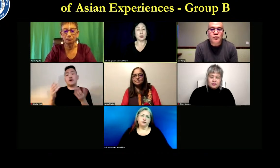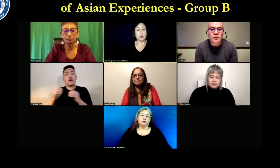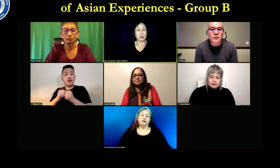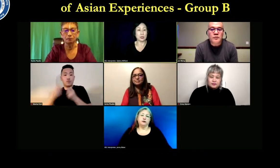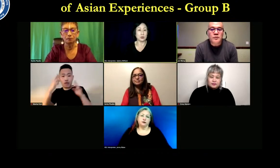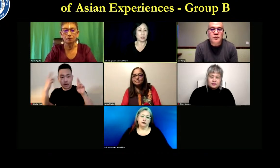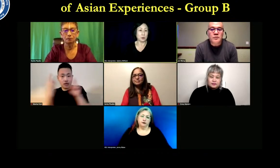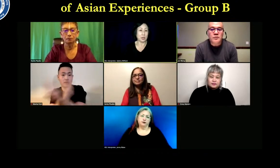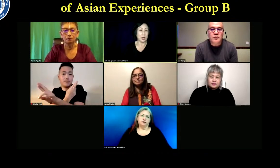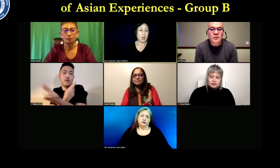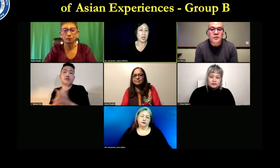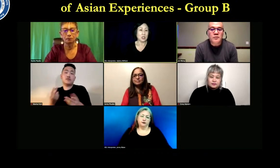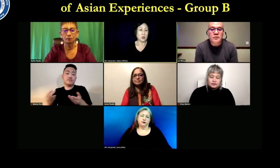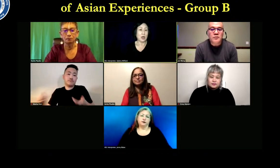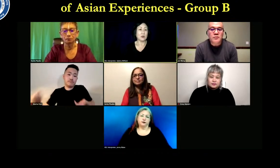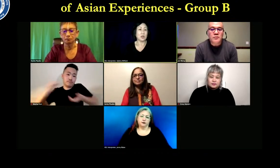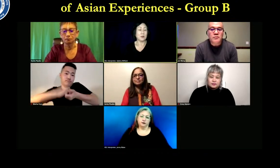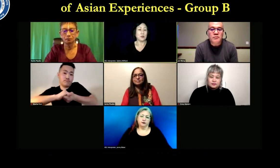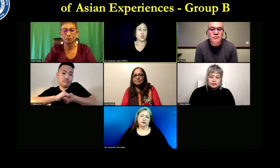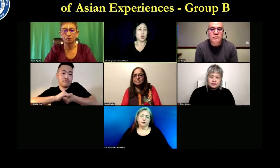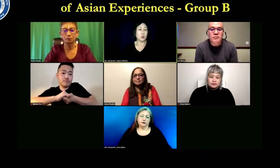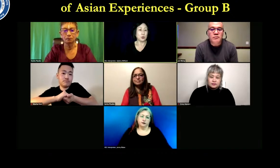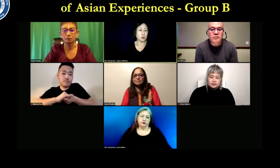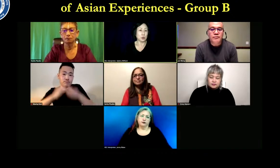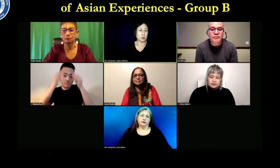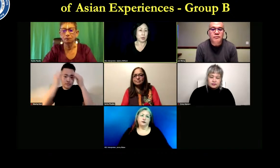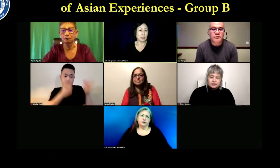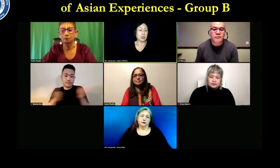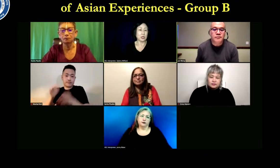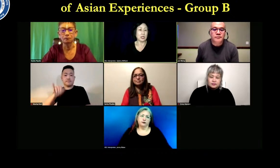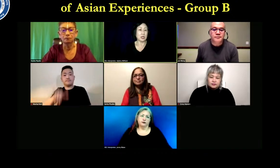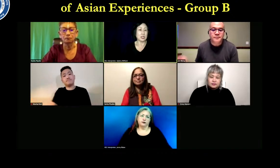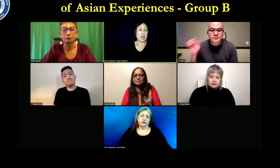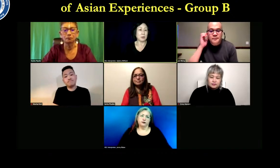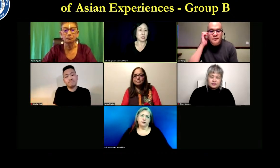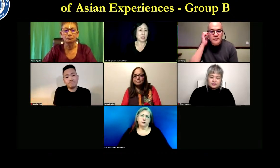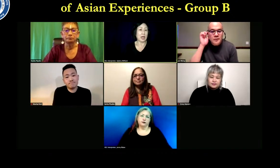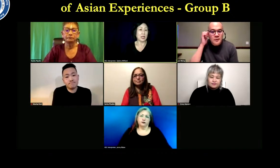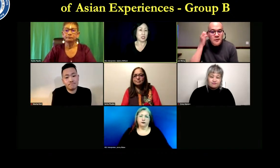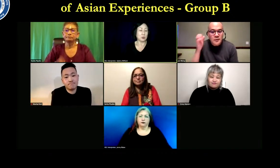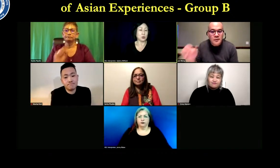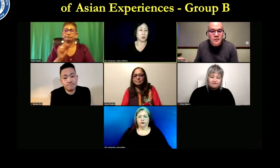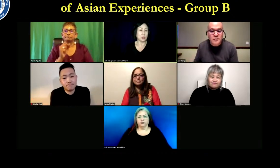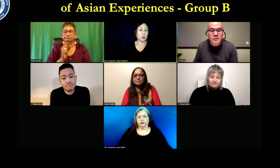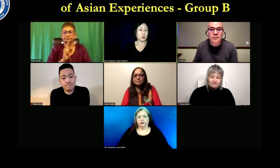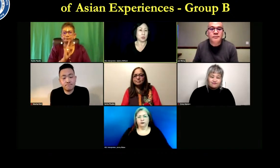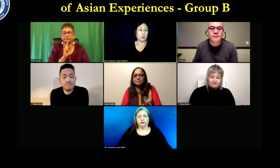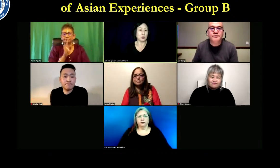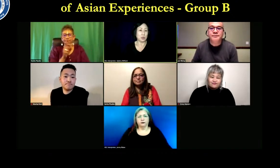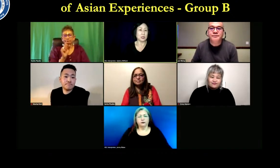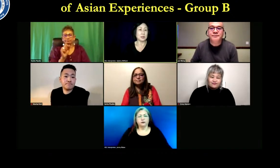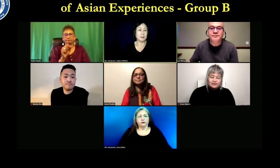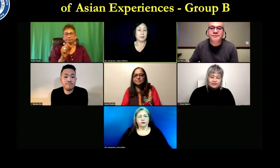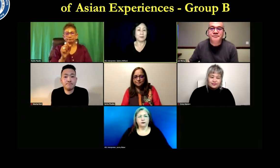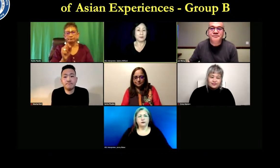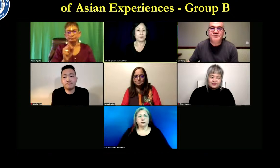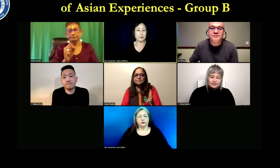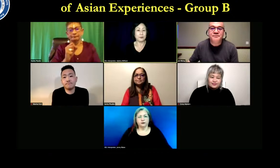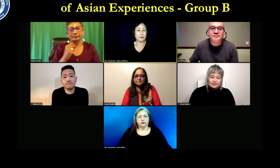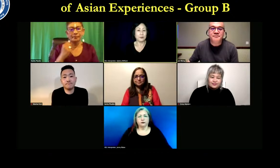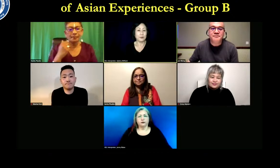exchange cultures, so to speak, to have show mutual respect and establish an allyship between the two communities.